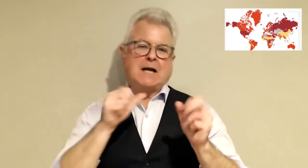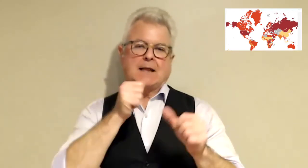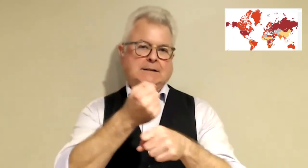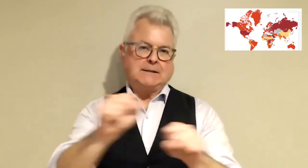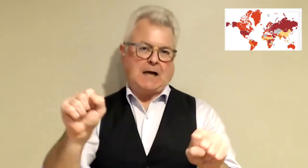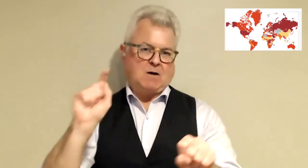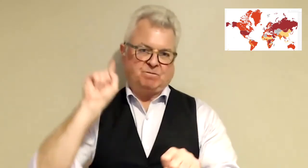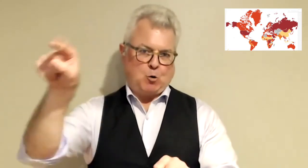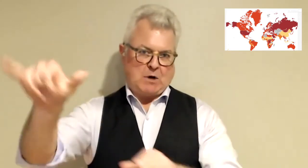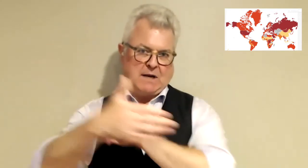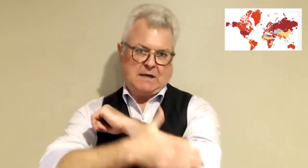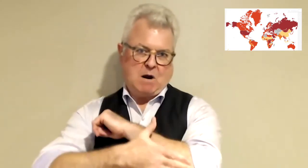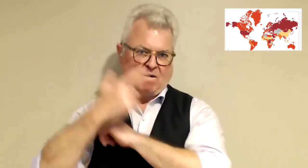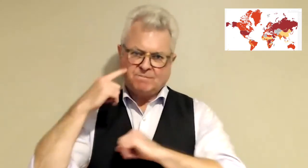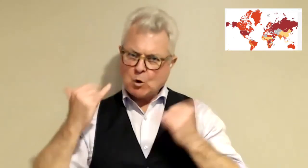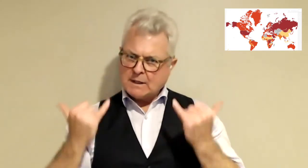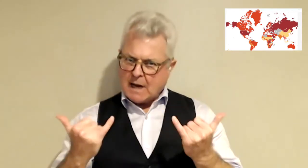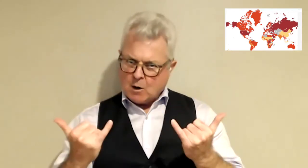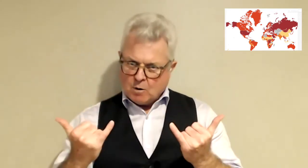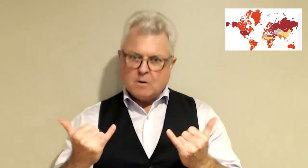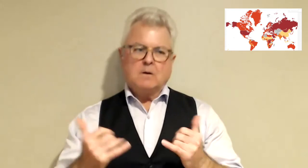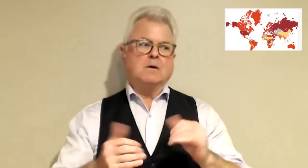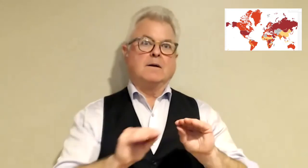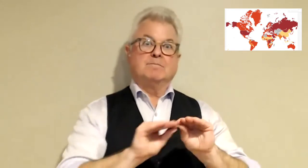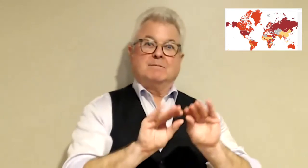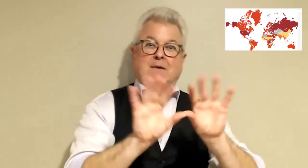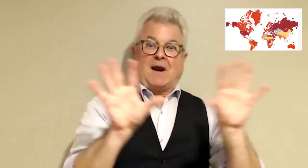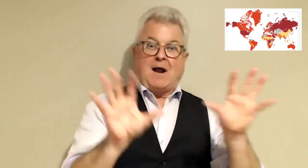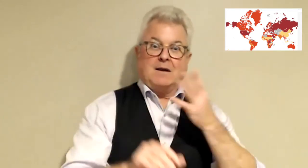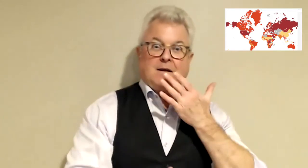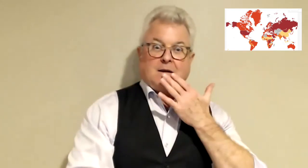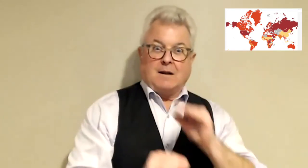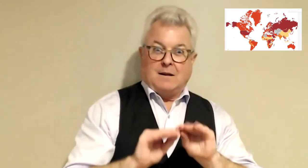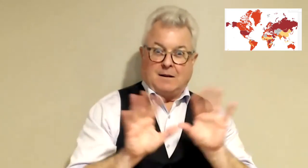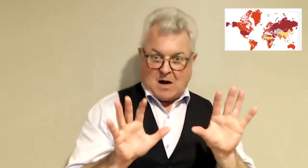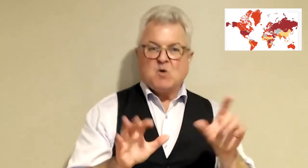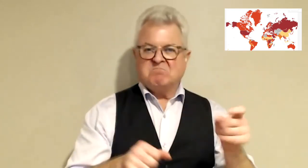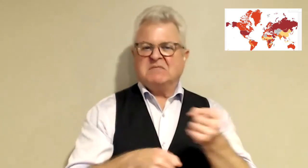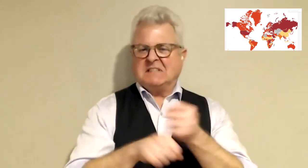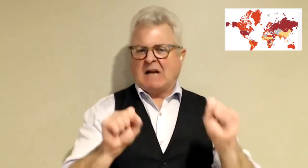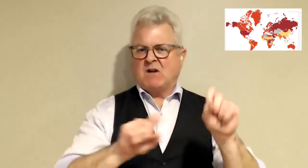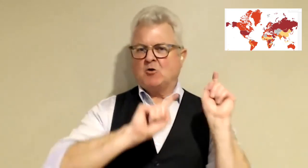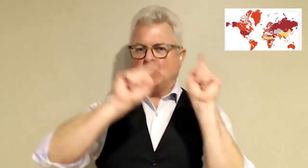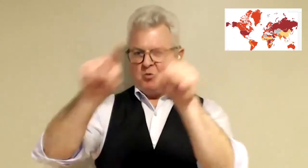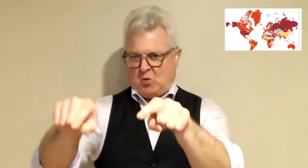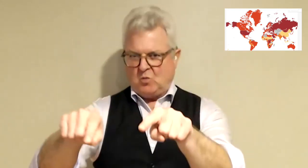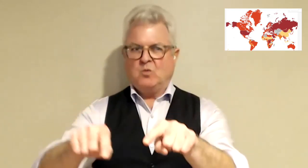of COVID-19, which is indicative that it's not a safe country to travel to. Those that are lighter in shades of